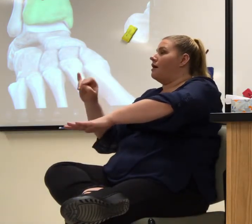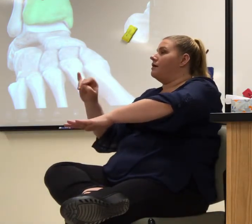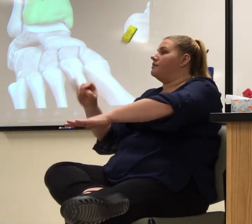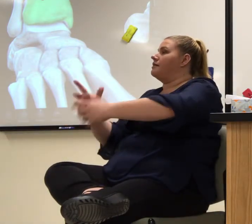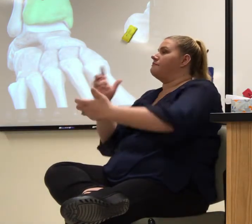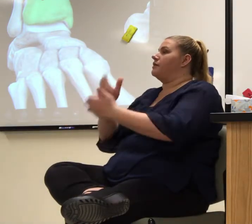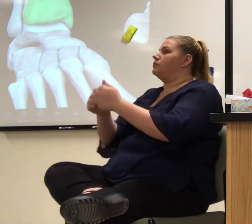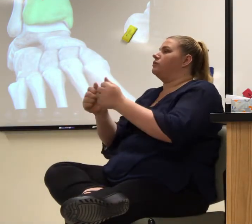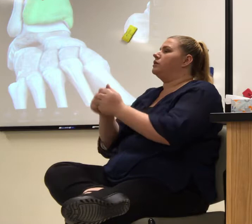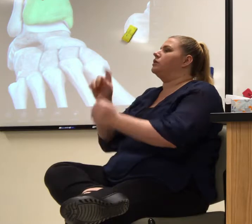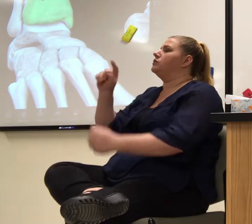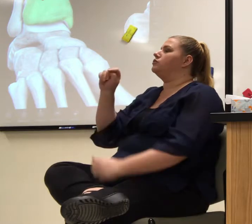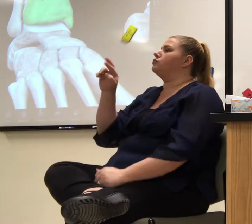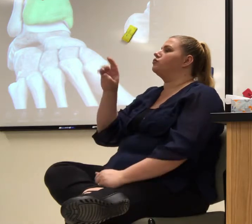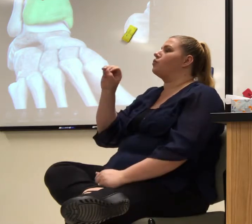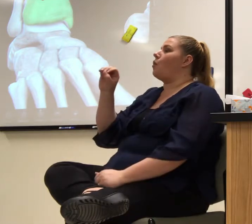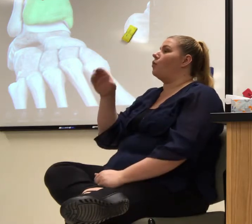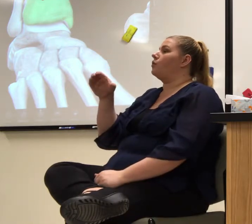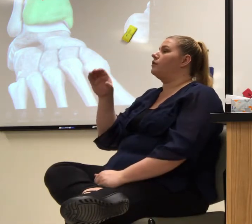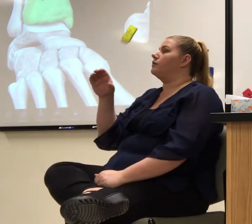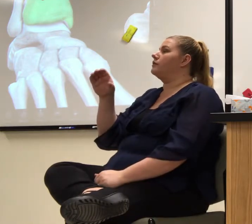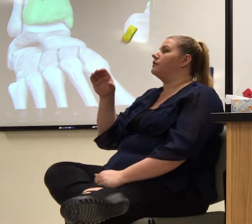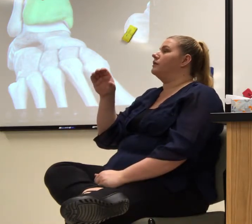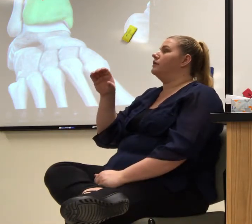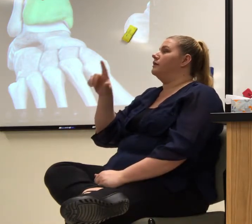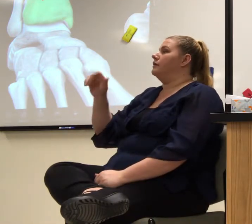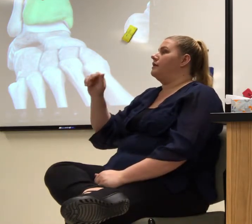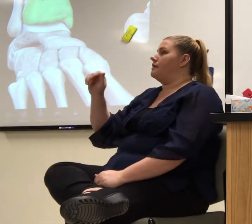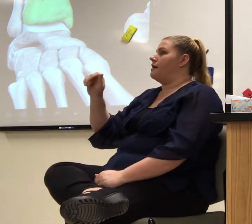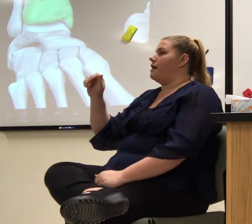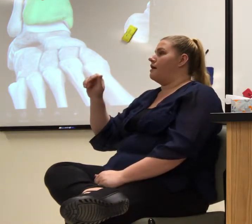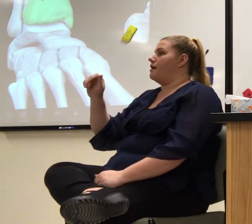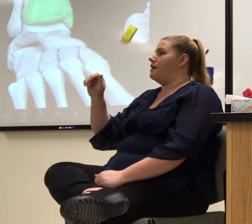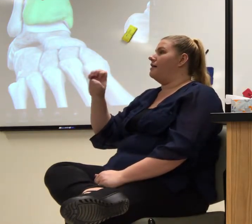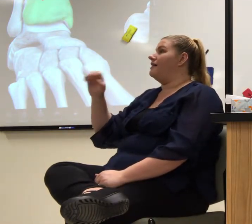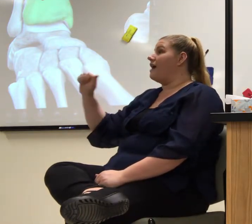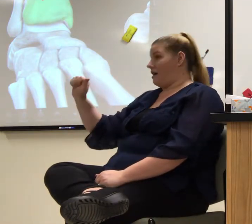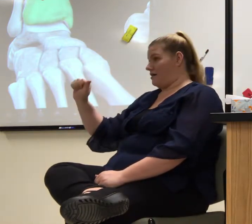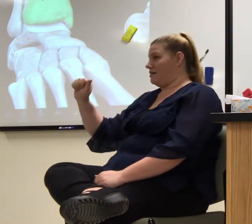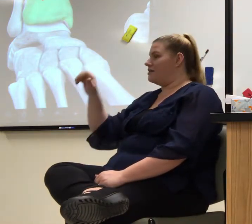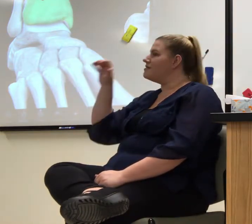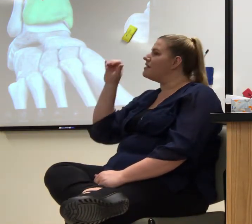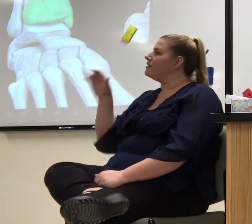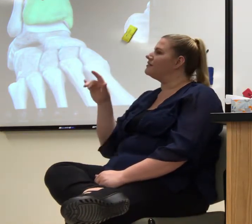trochlea. There's that term again. Trochlea is a pulley. But this is